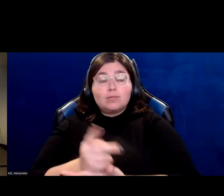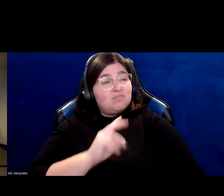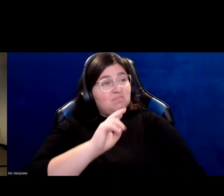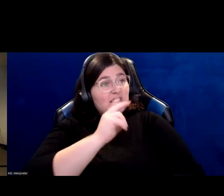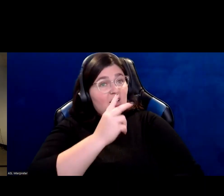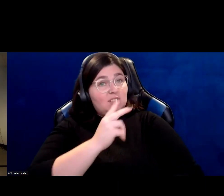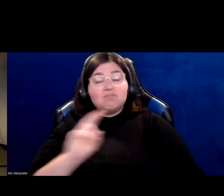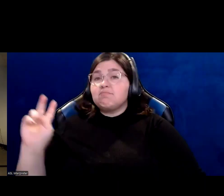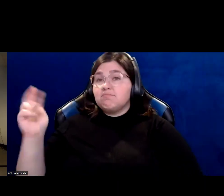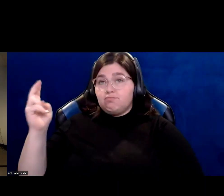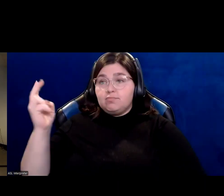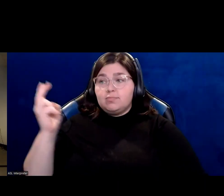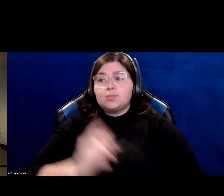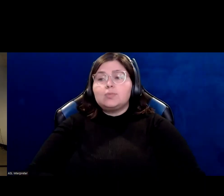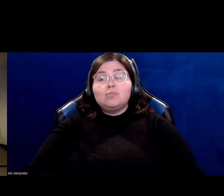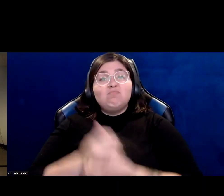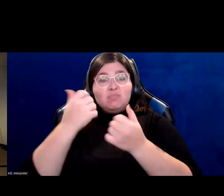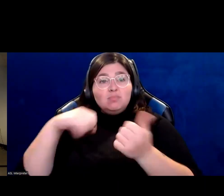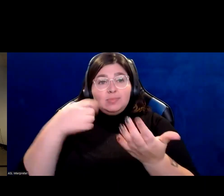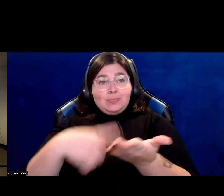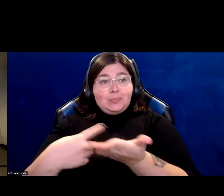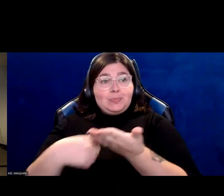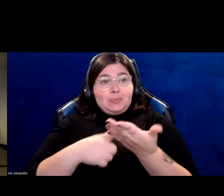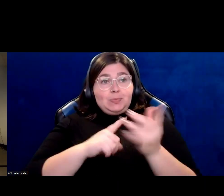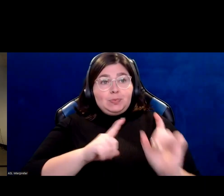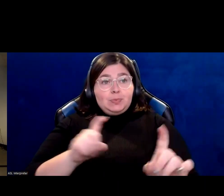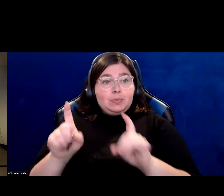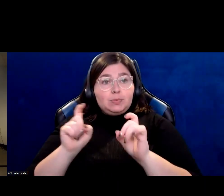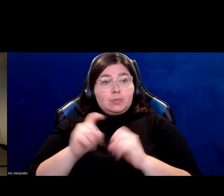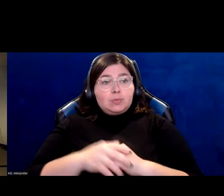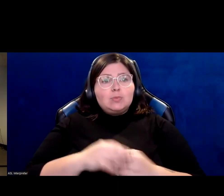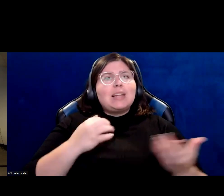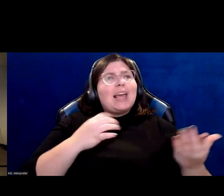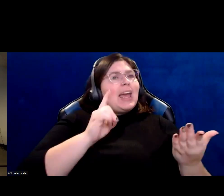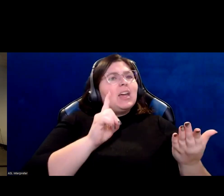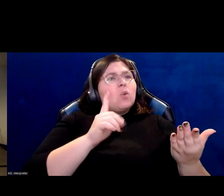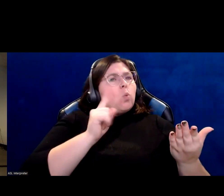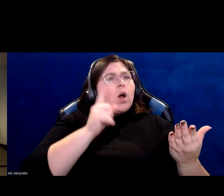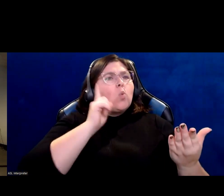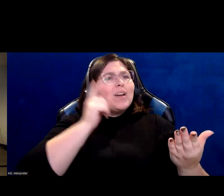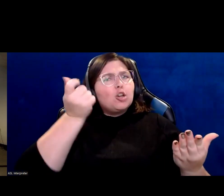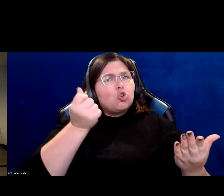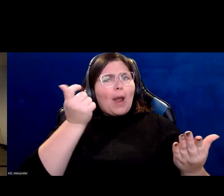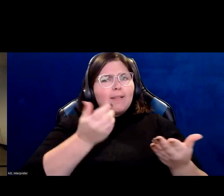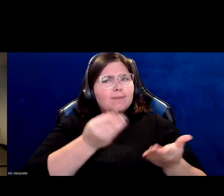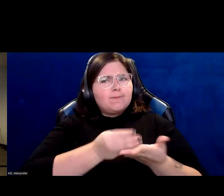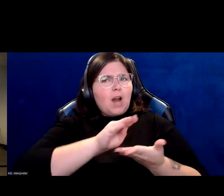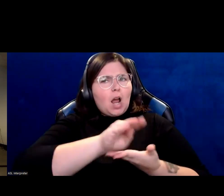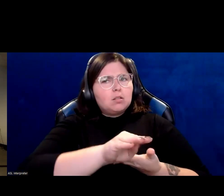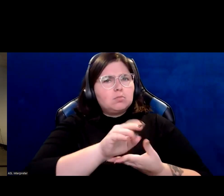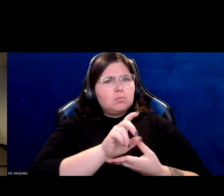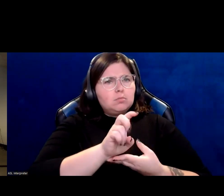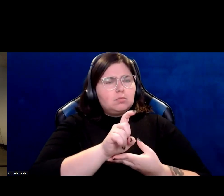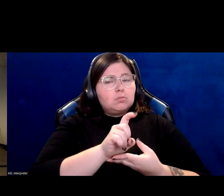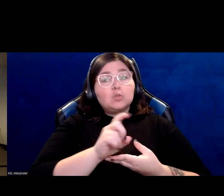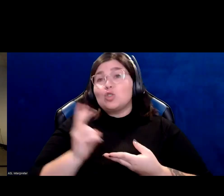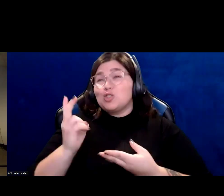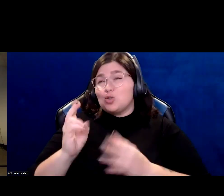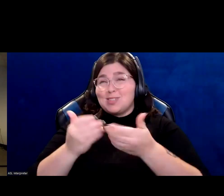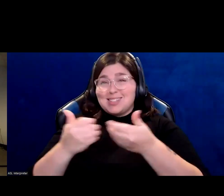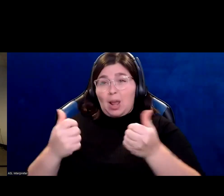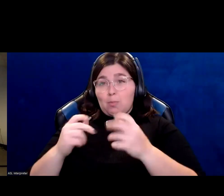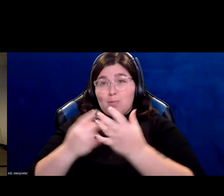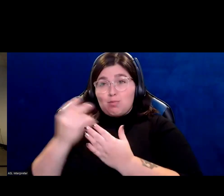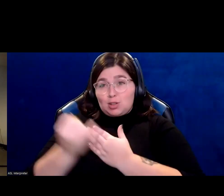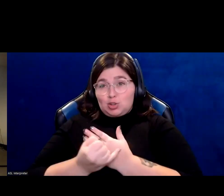second? Second, Any discussion? Ed, what would these grants fund? So there's two separate projects. The